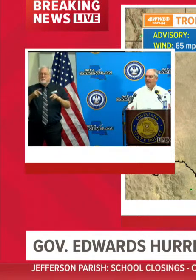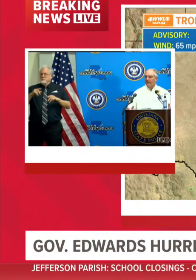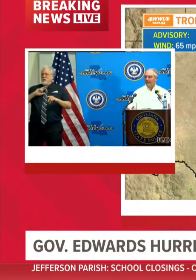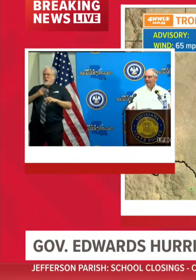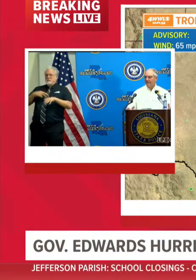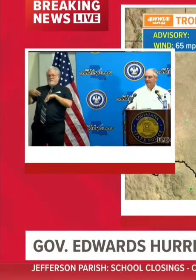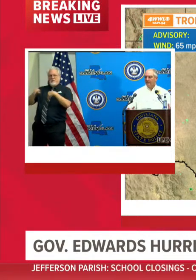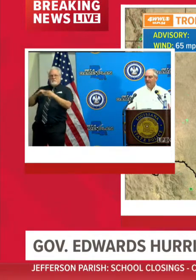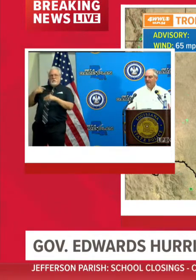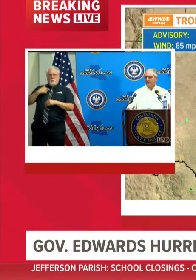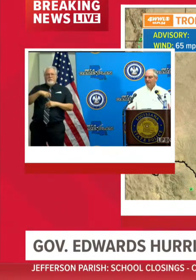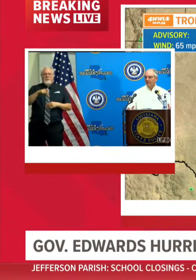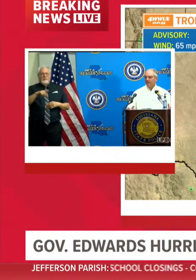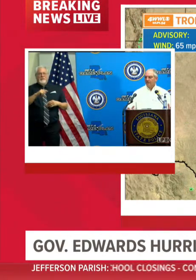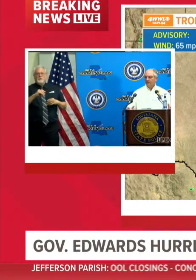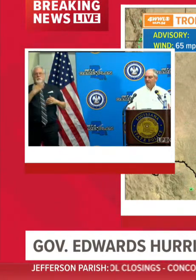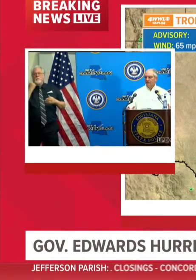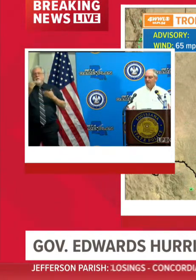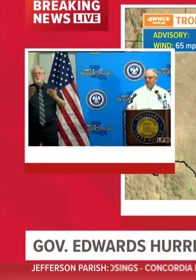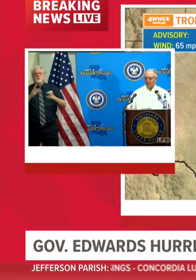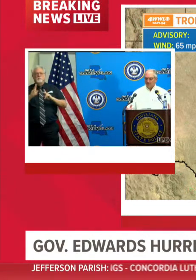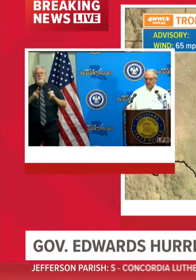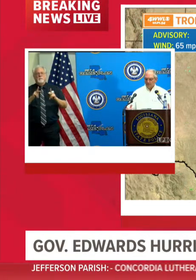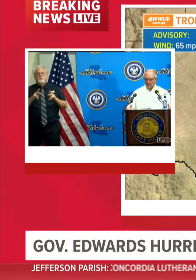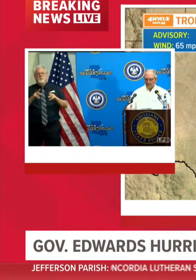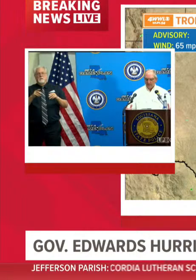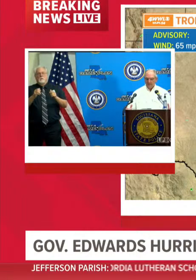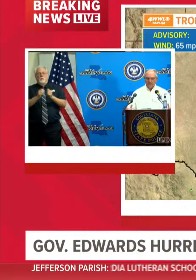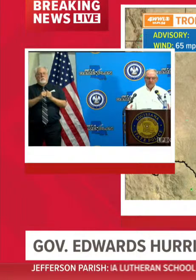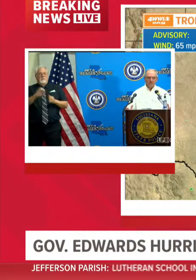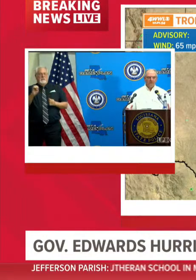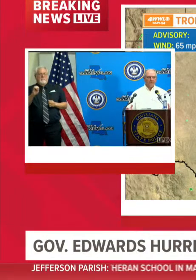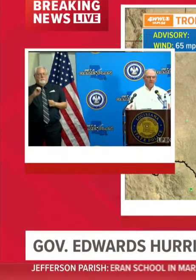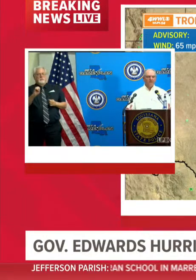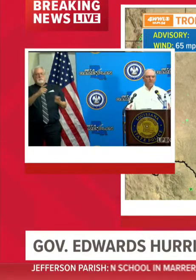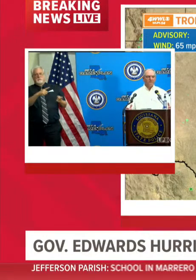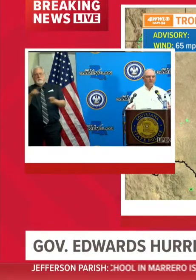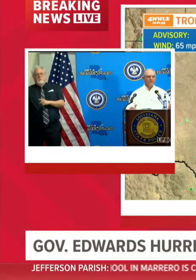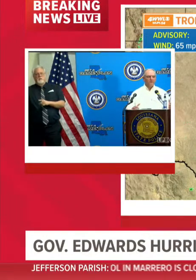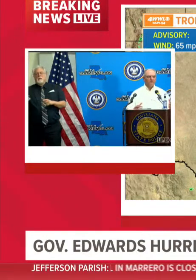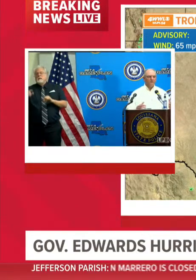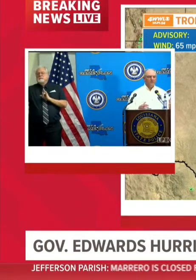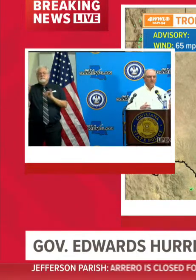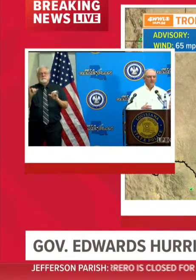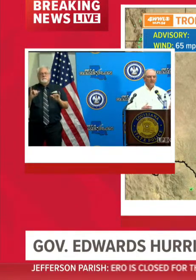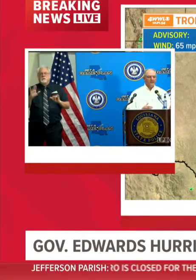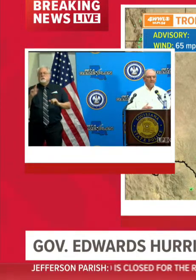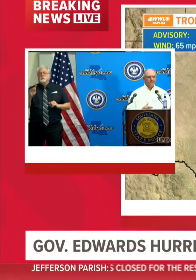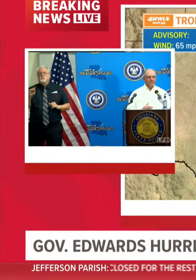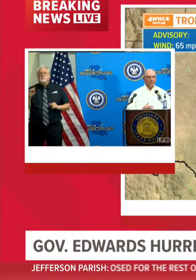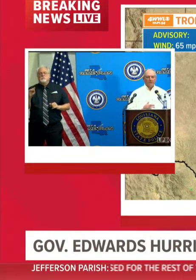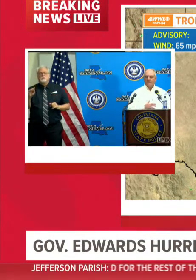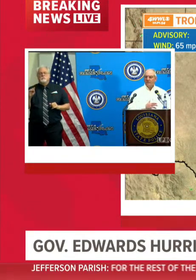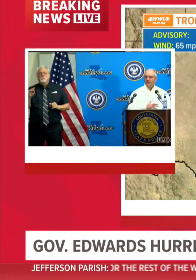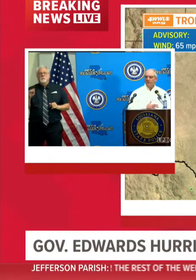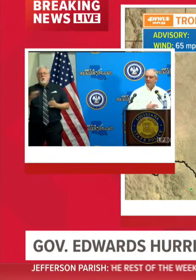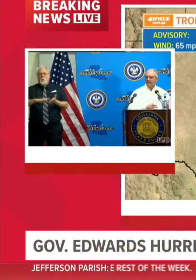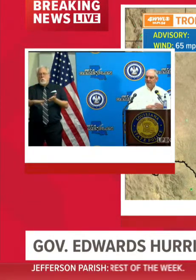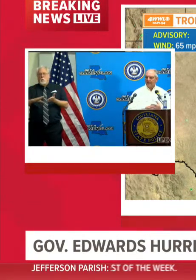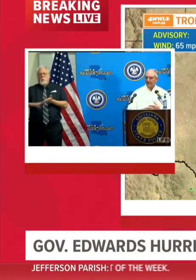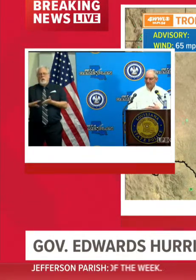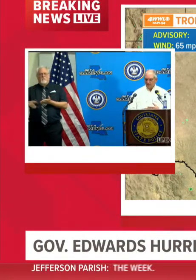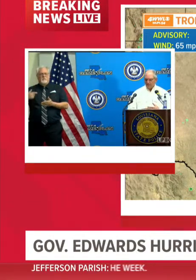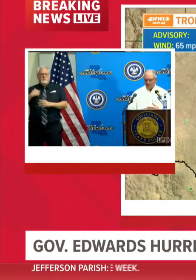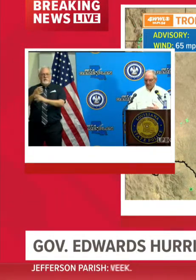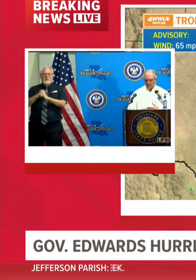that we need to better serve people under emergency conditions. These are very similar to waivers that we